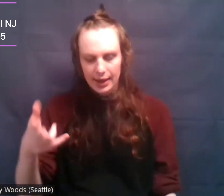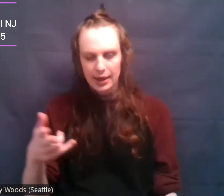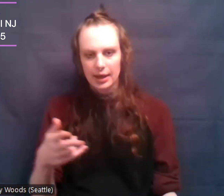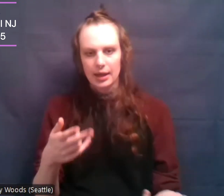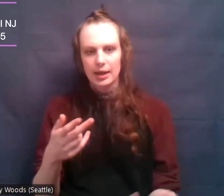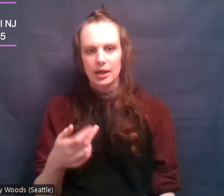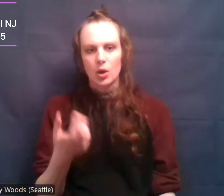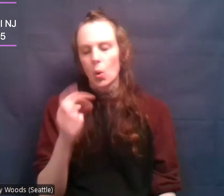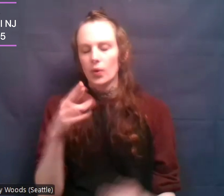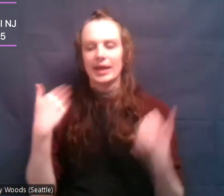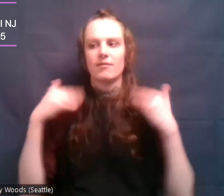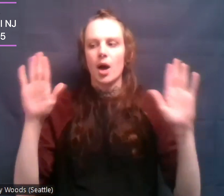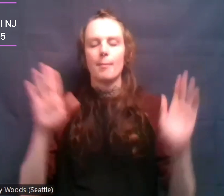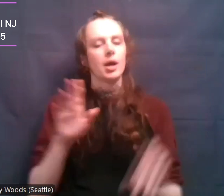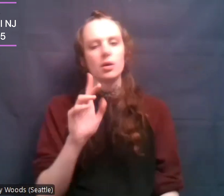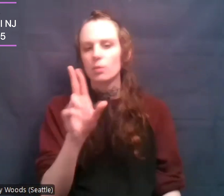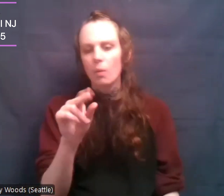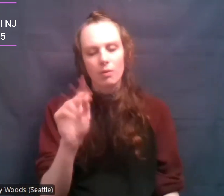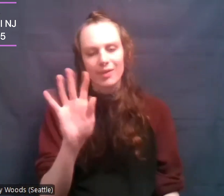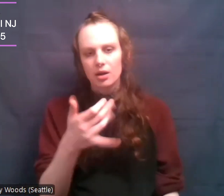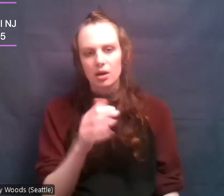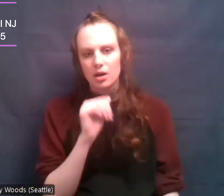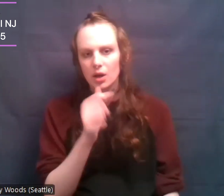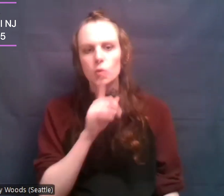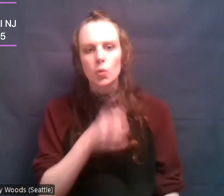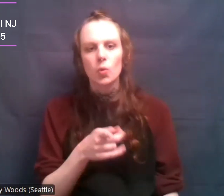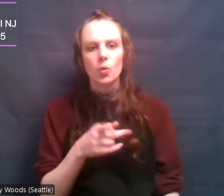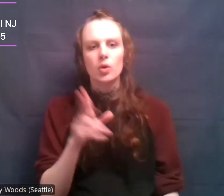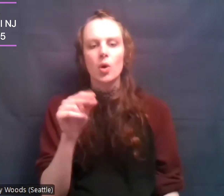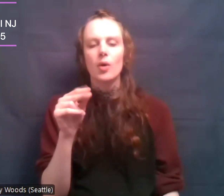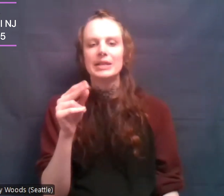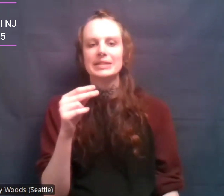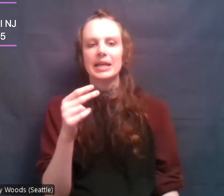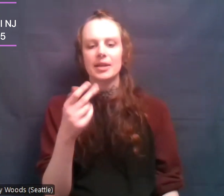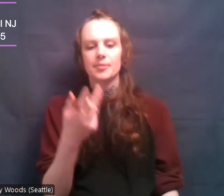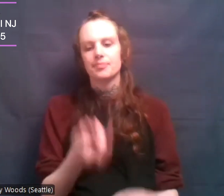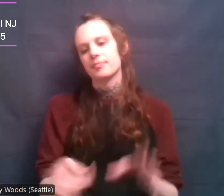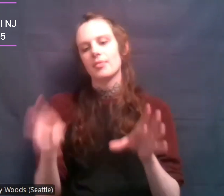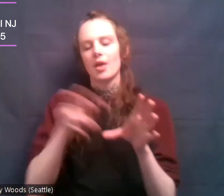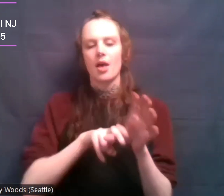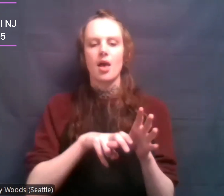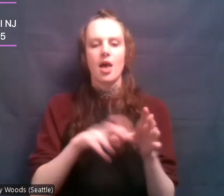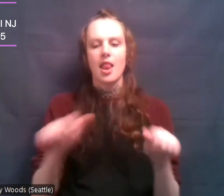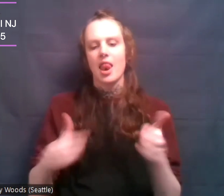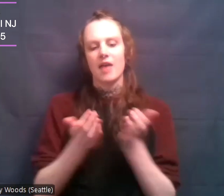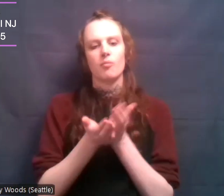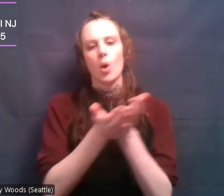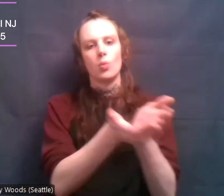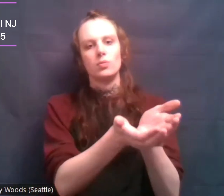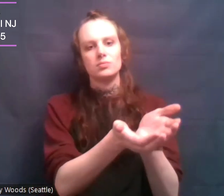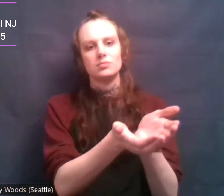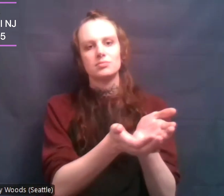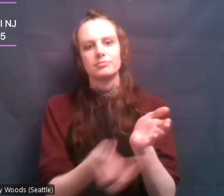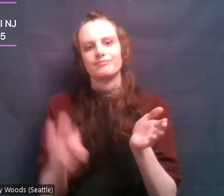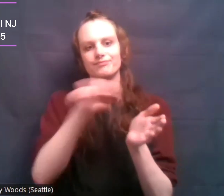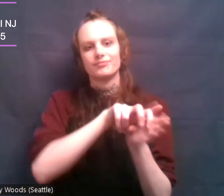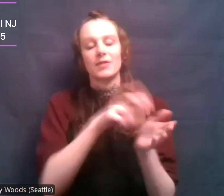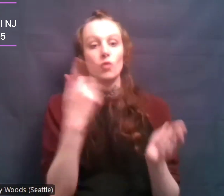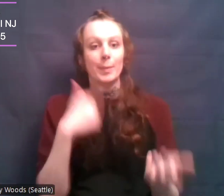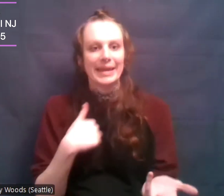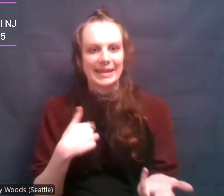like it's not selling out. Like it's literally getting on a lifeboat, like the last lifeboat out. Like for me at least,